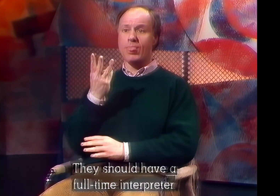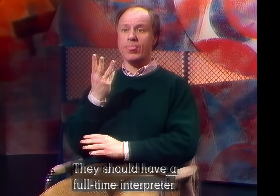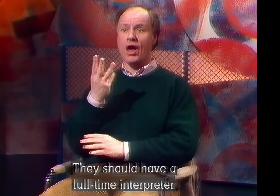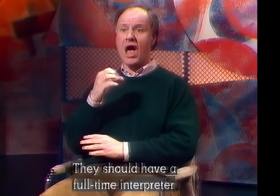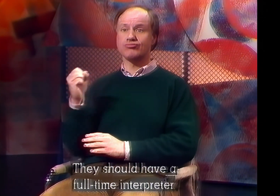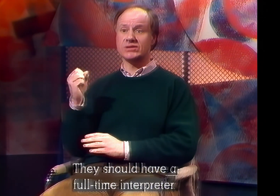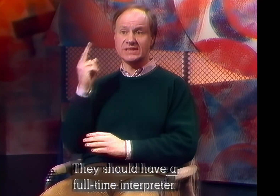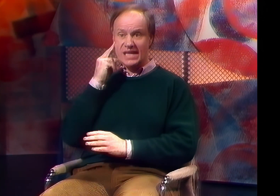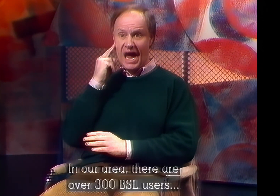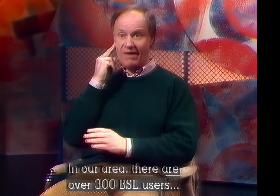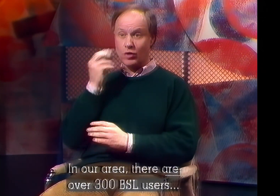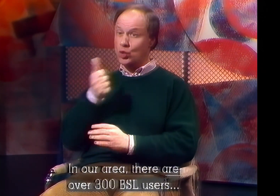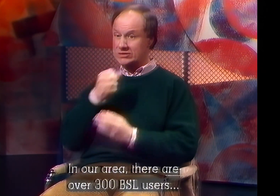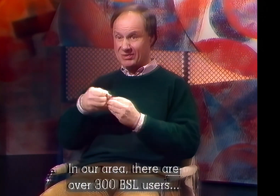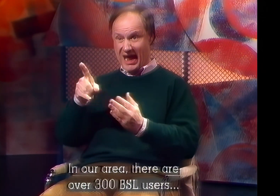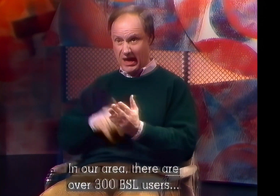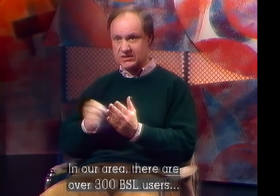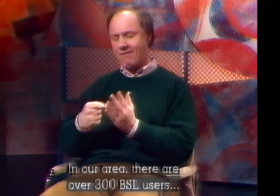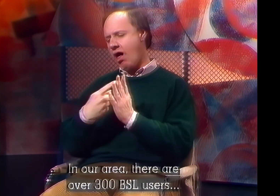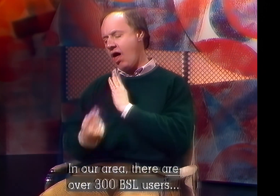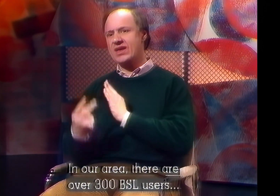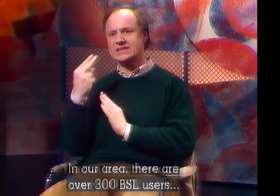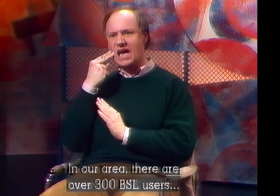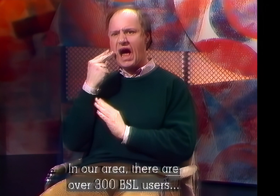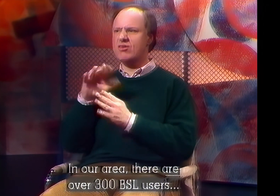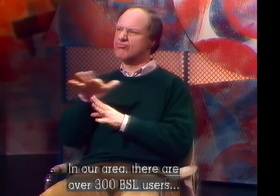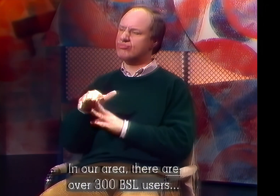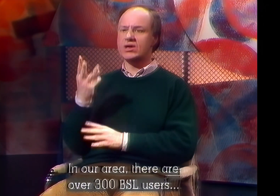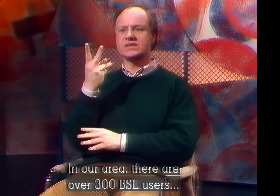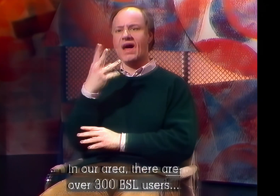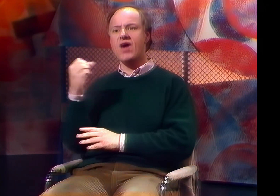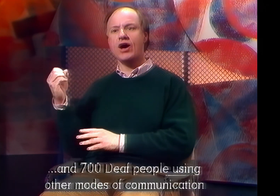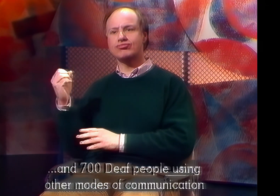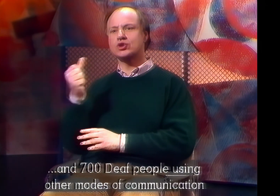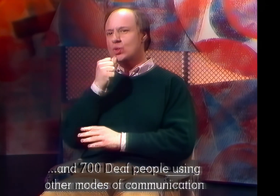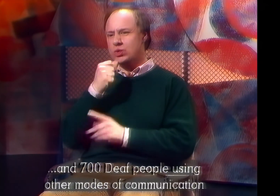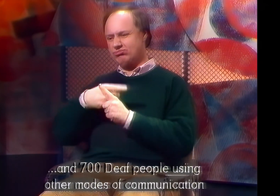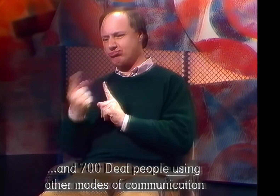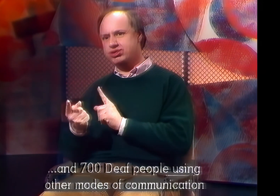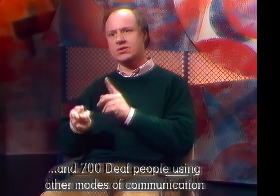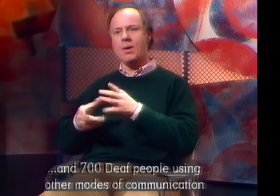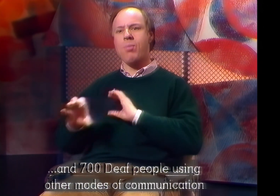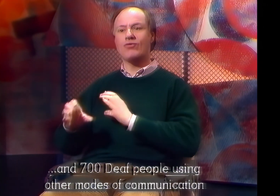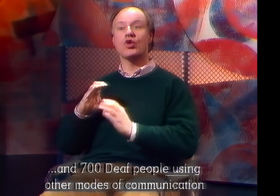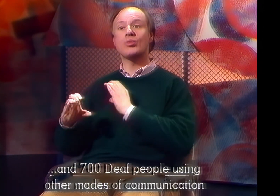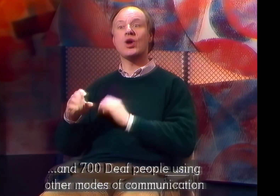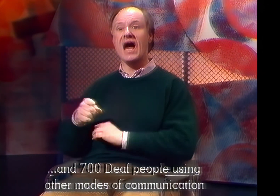full-time interpreter, because in our area there are over 300 BSL users and another 700 deaf people using other modes